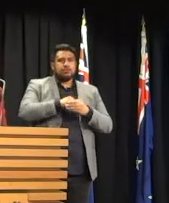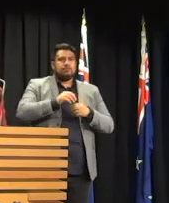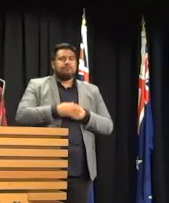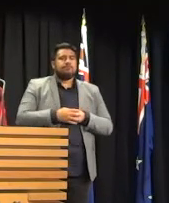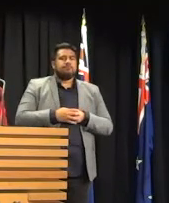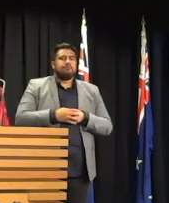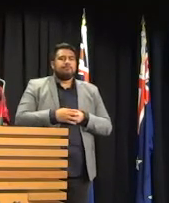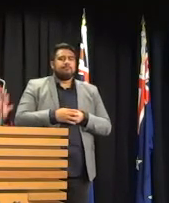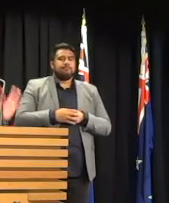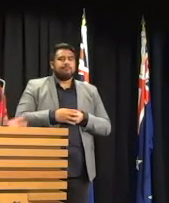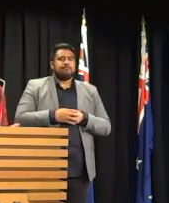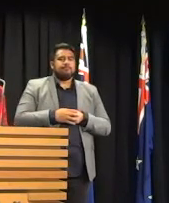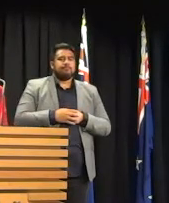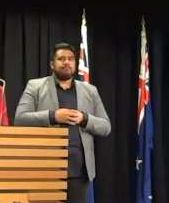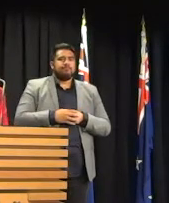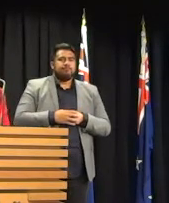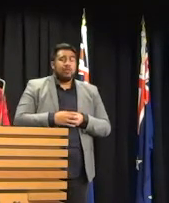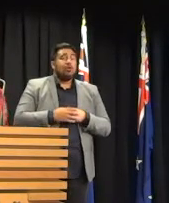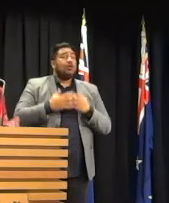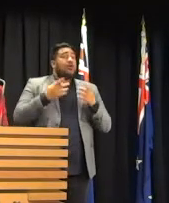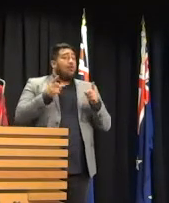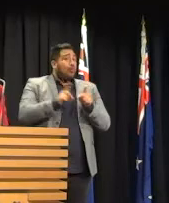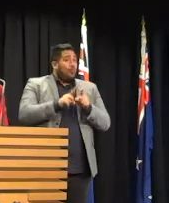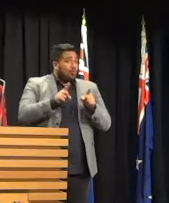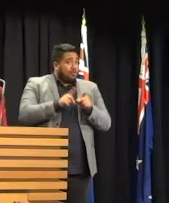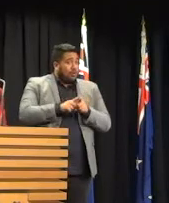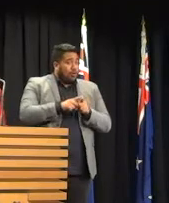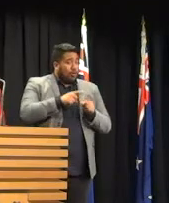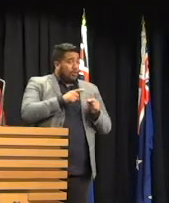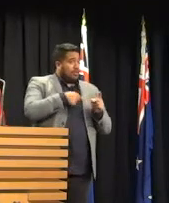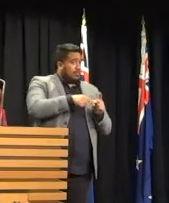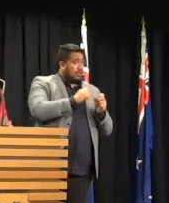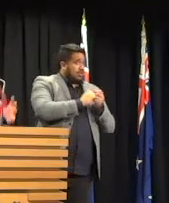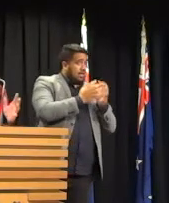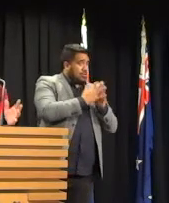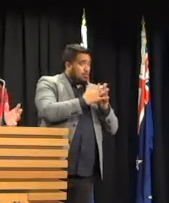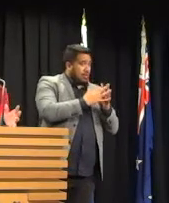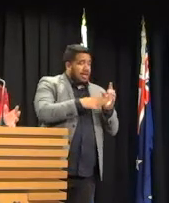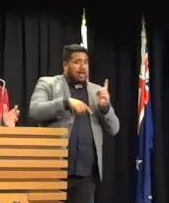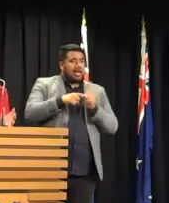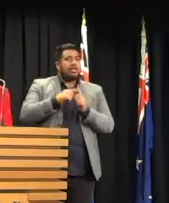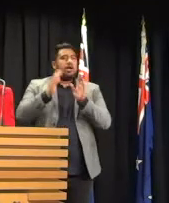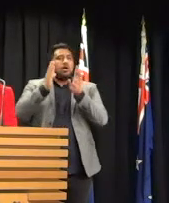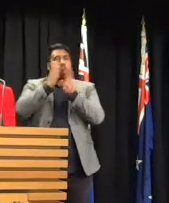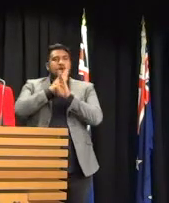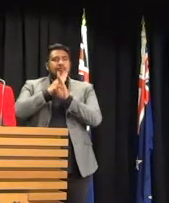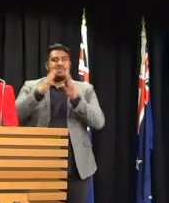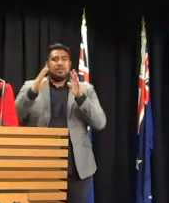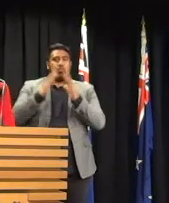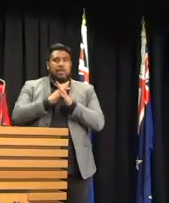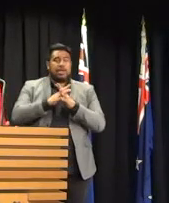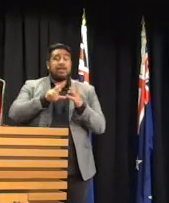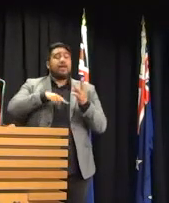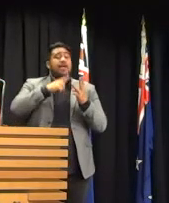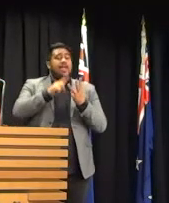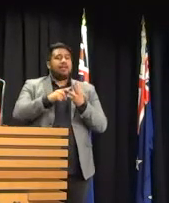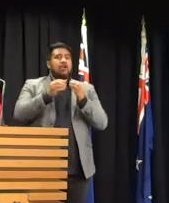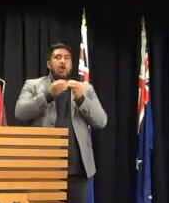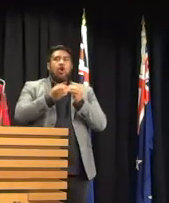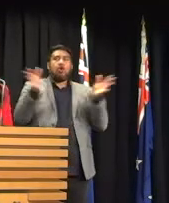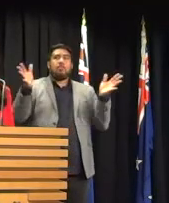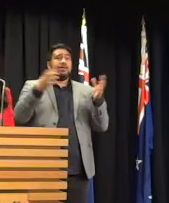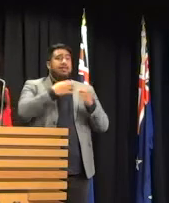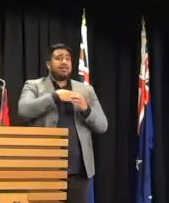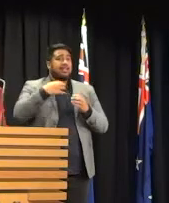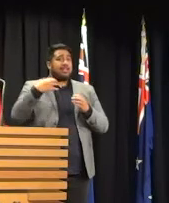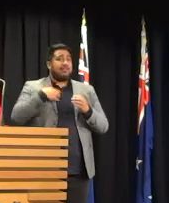by acknowledging it is also Privacy Week. It's also Open Government Week this